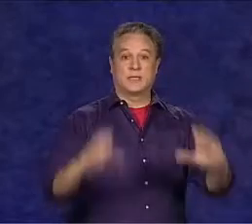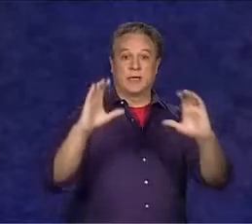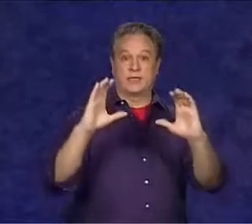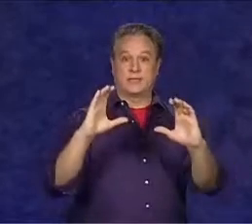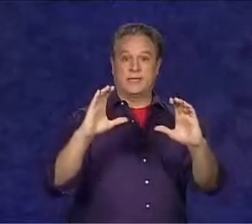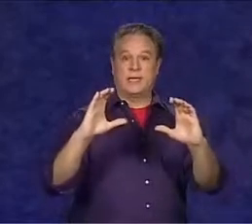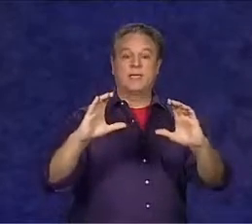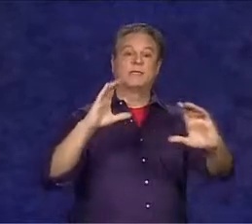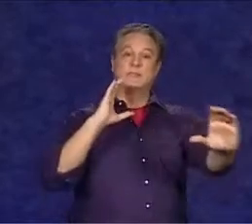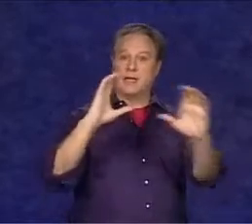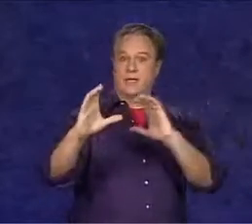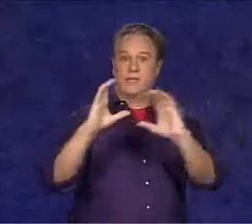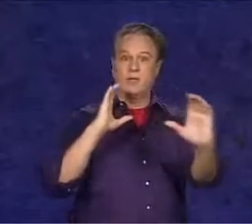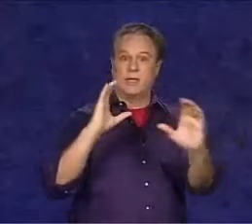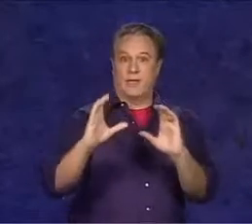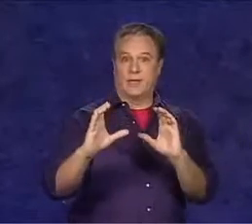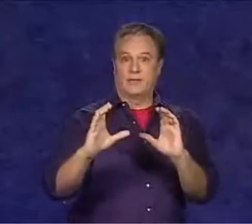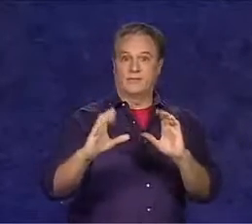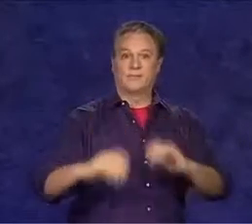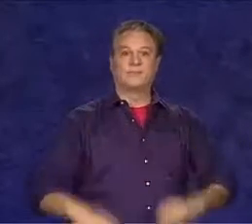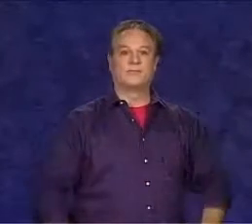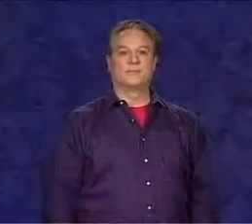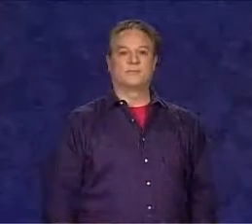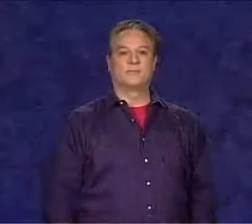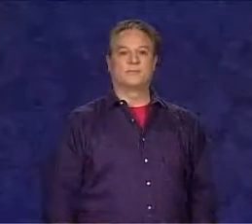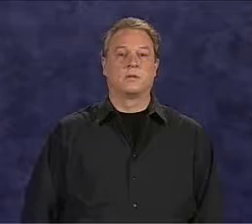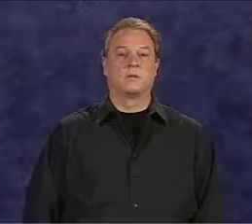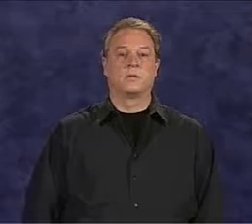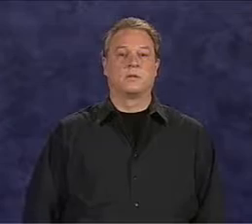letter C to sign communicate.